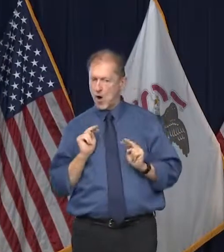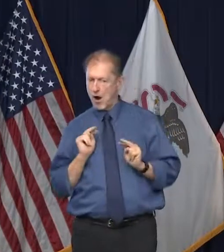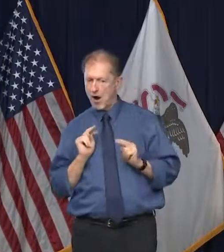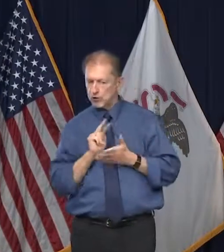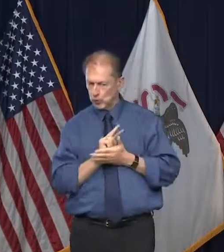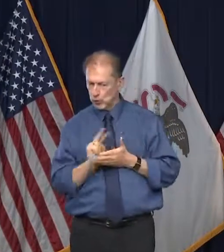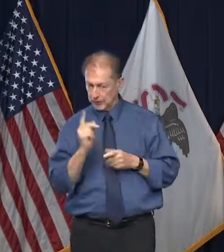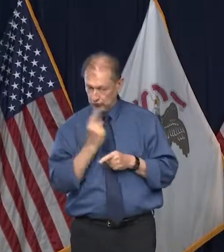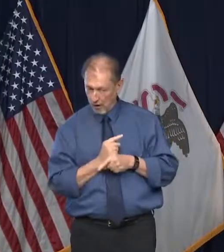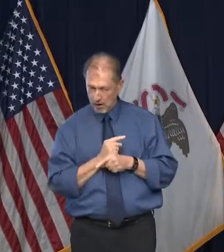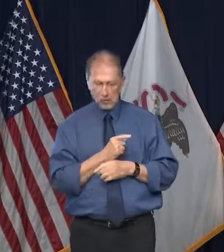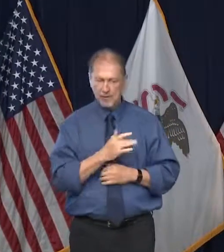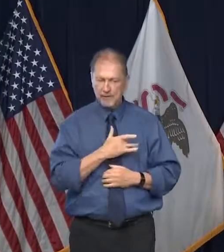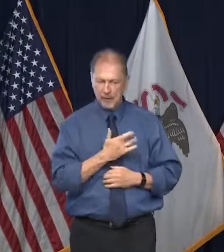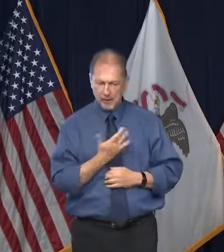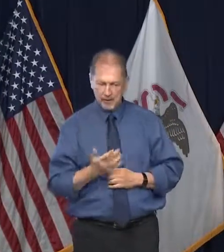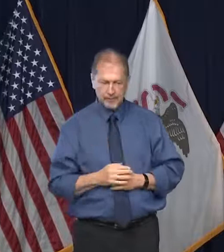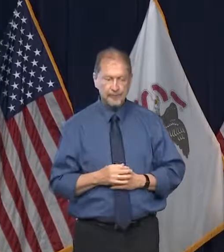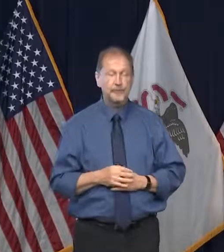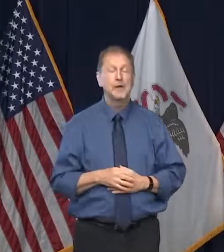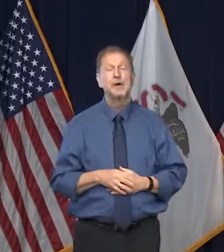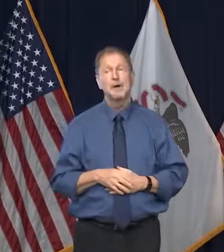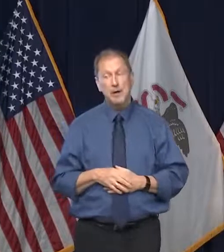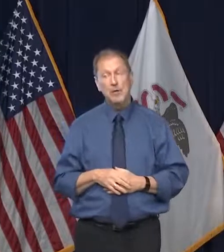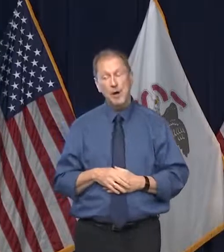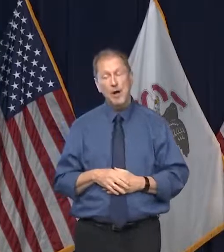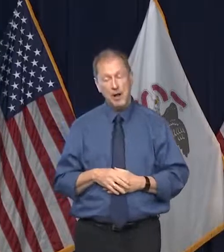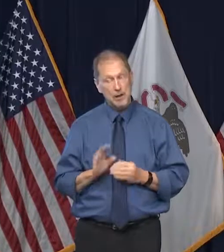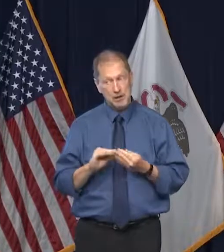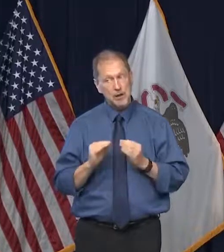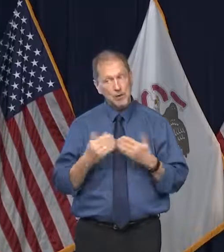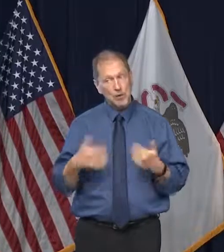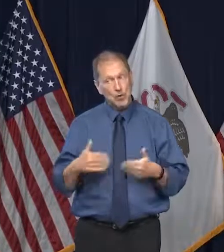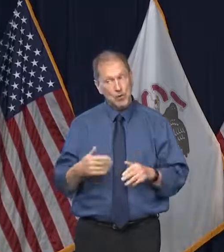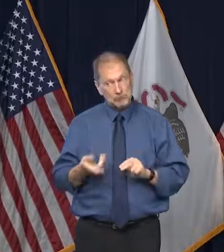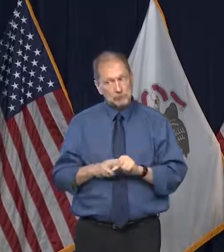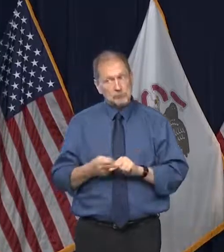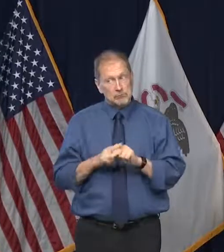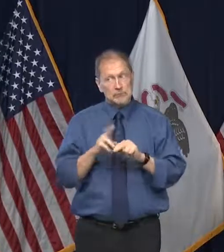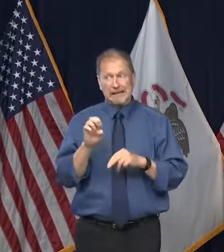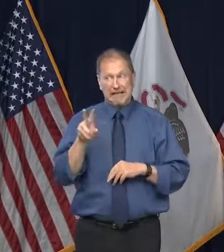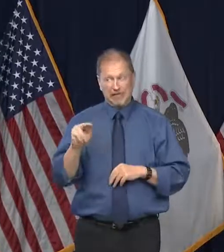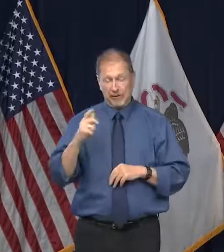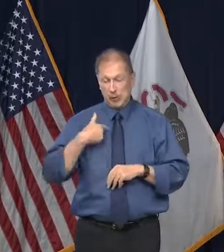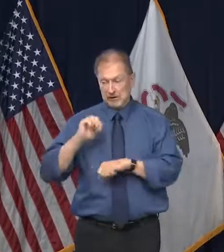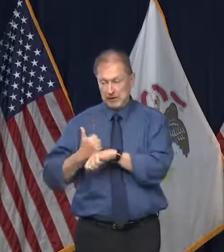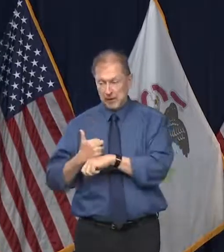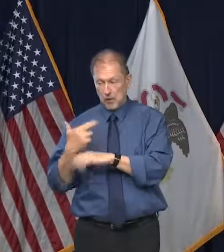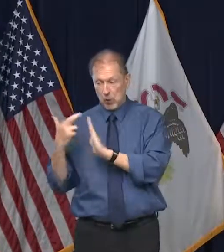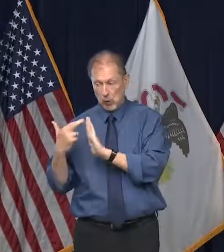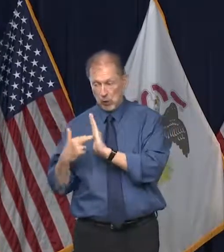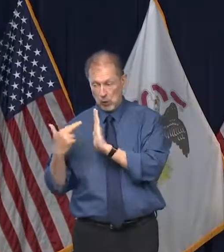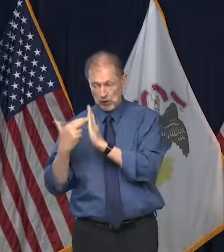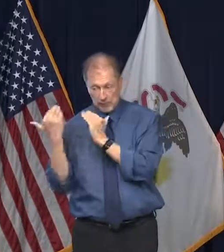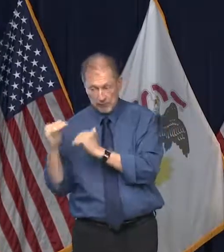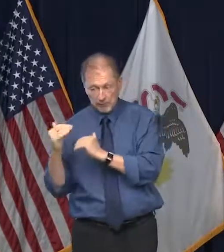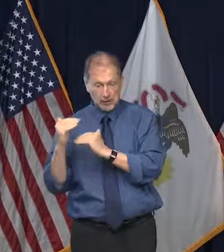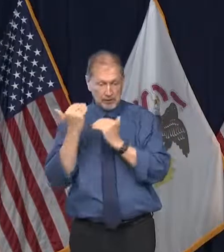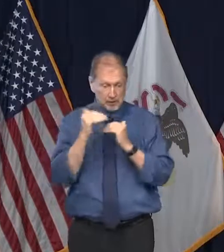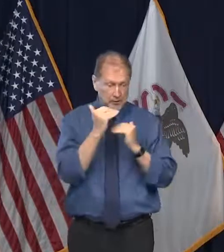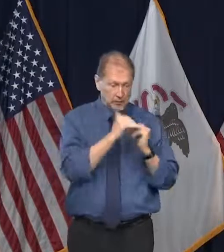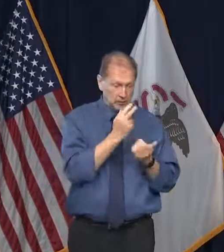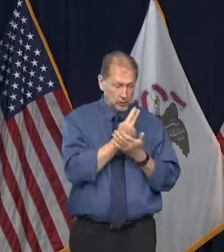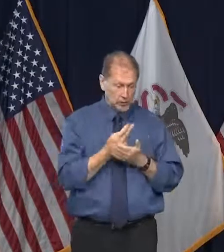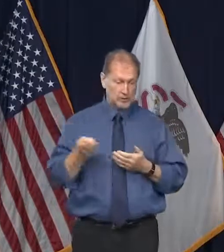resurgence mitigations are not working? Well, it is clear that the numbers continue to go up, even in places where we put those mitigations in place a couple of